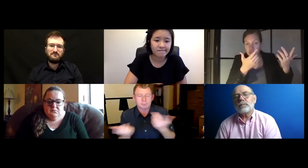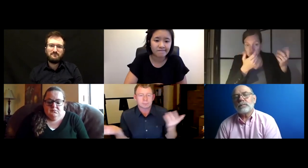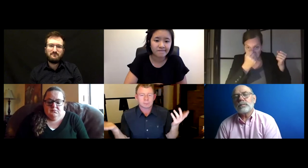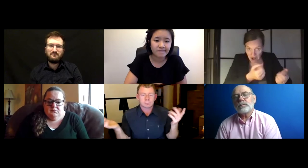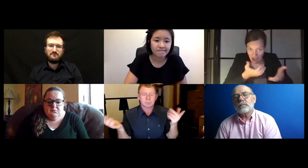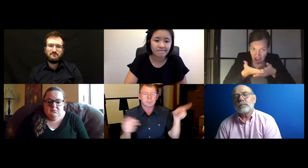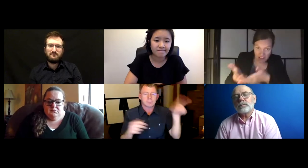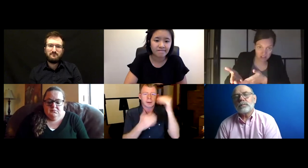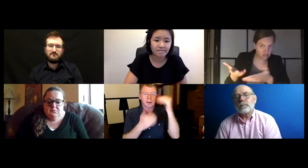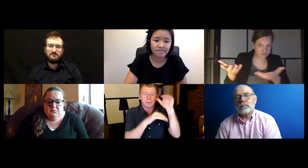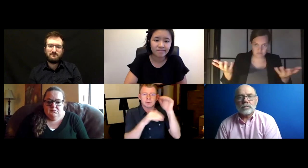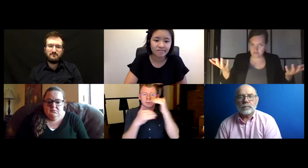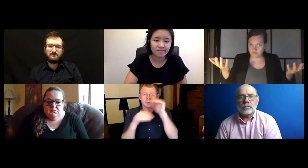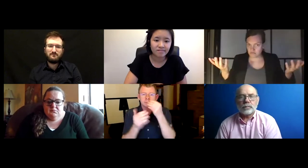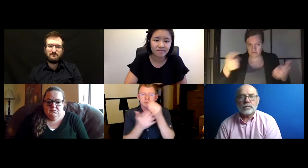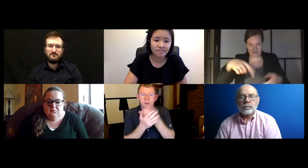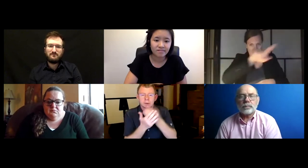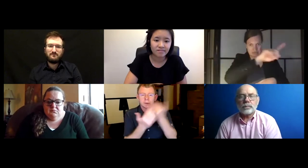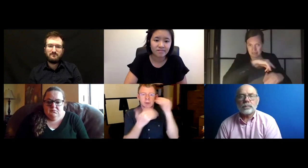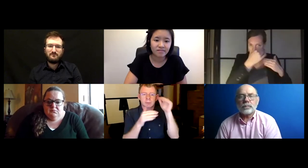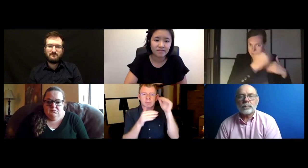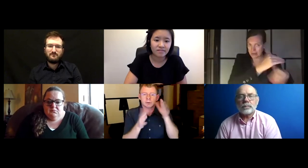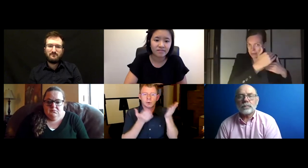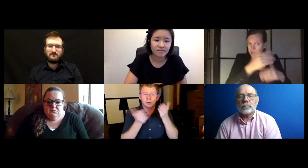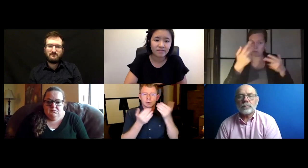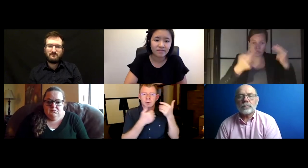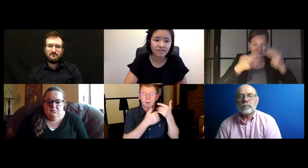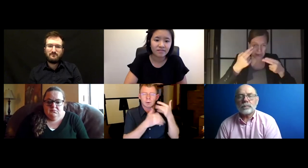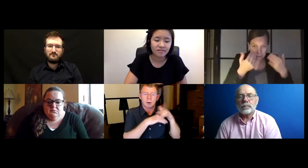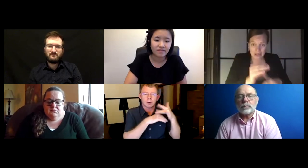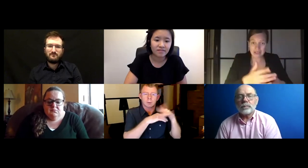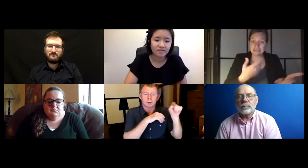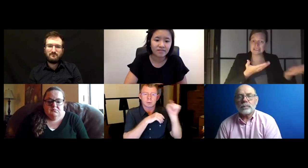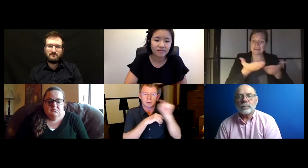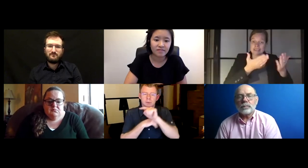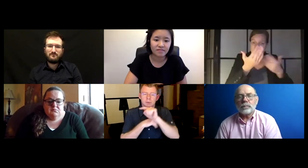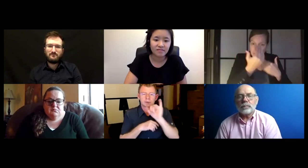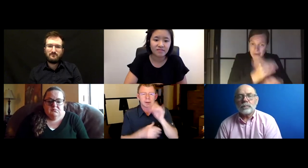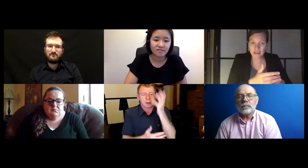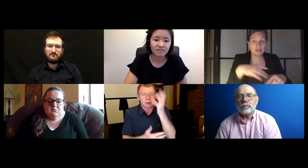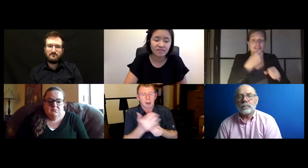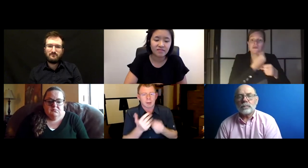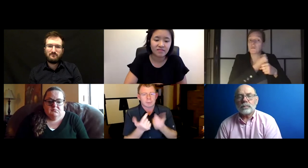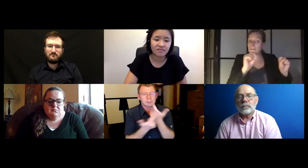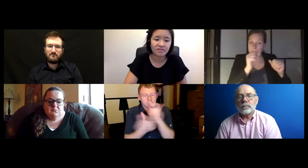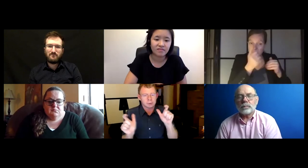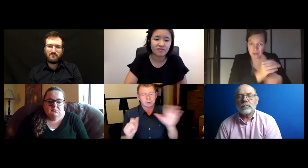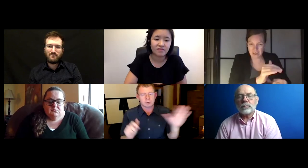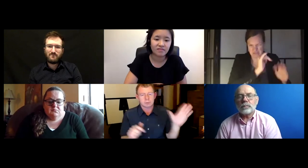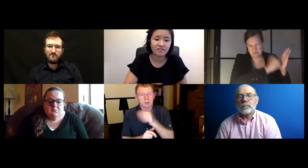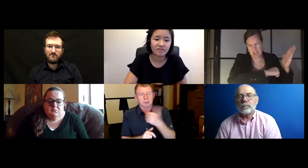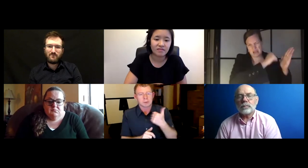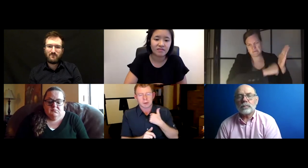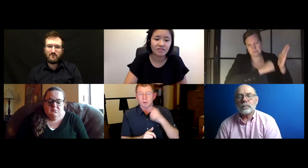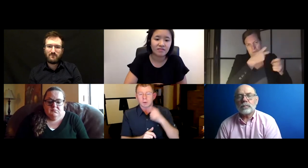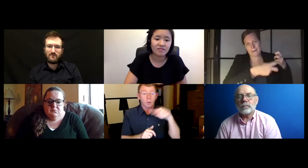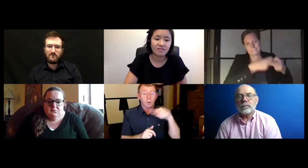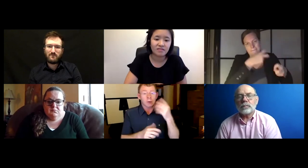were no resources available, no supports out there. And unfortunately, funding is limited as well to provide those things. So